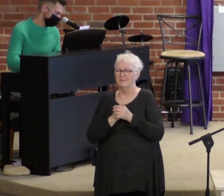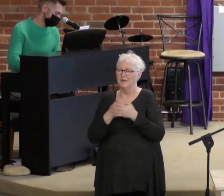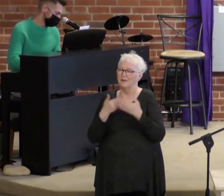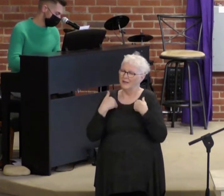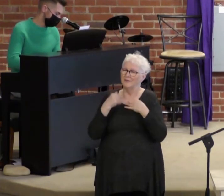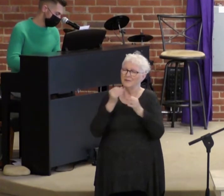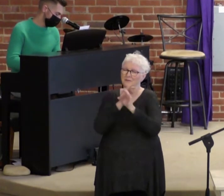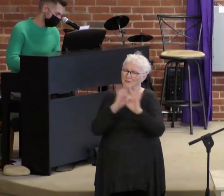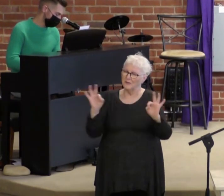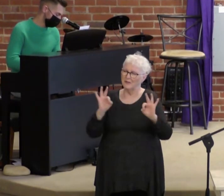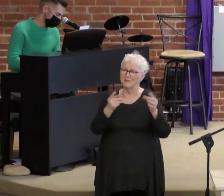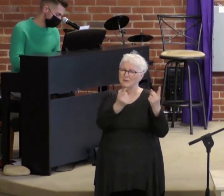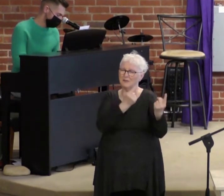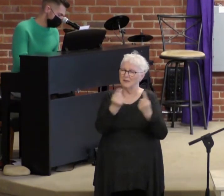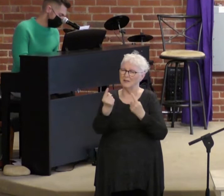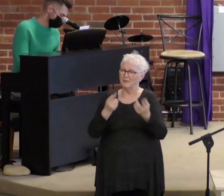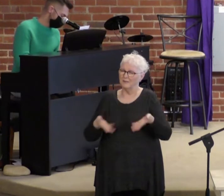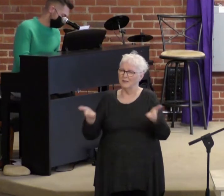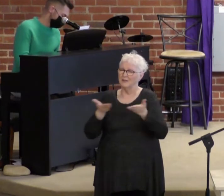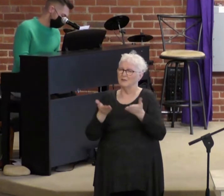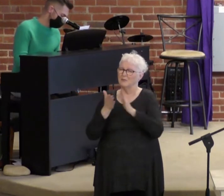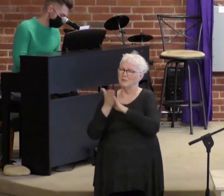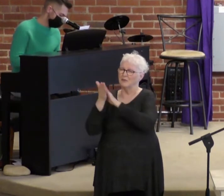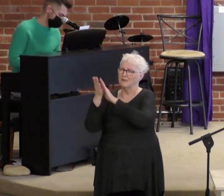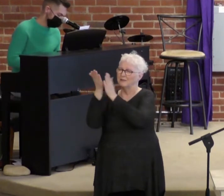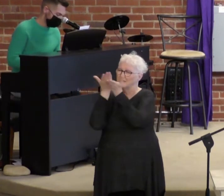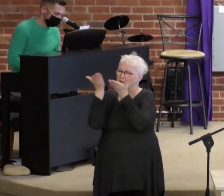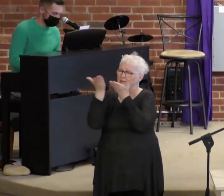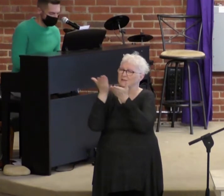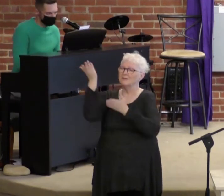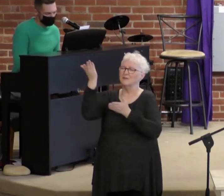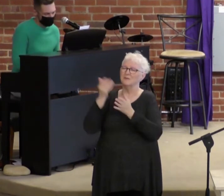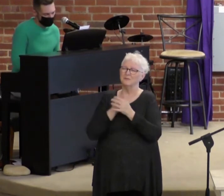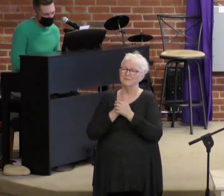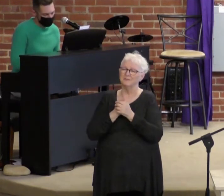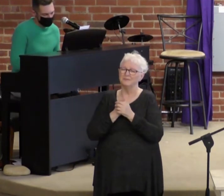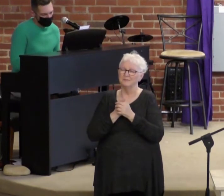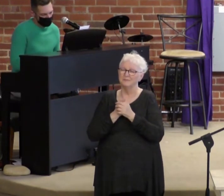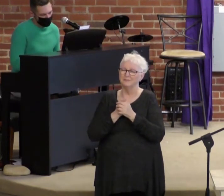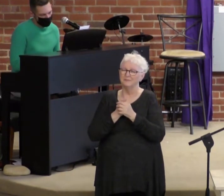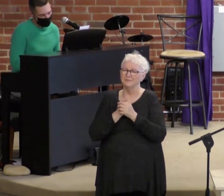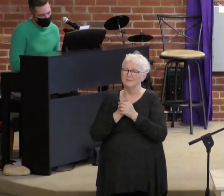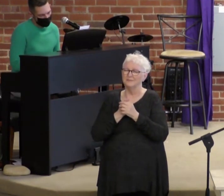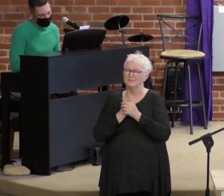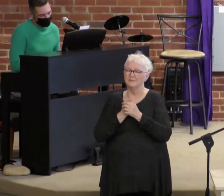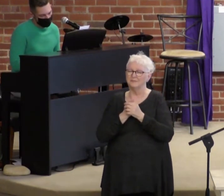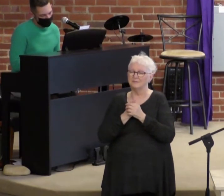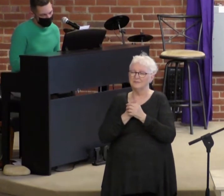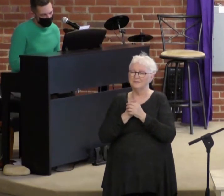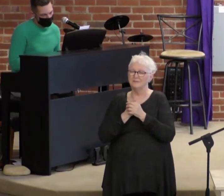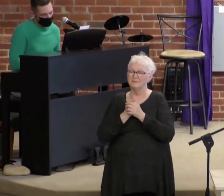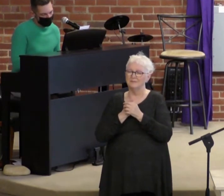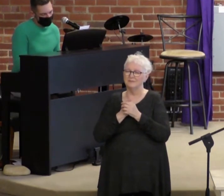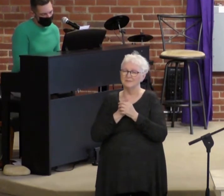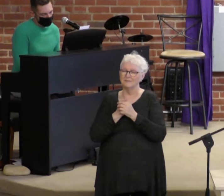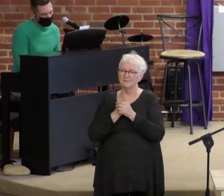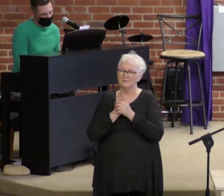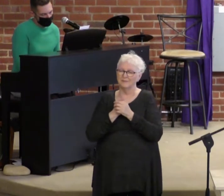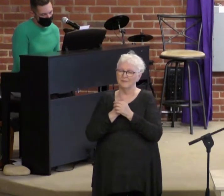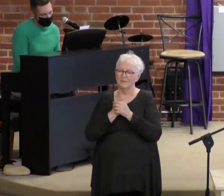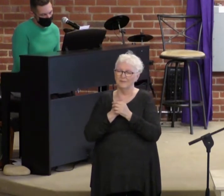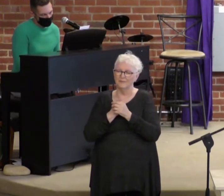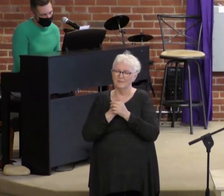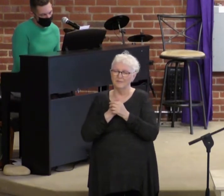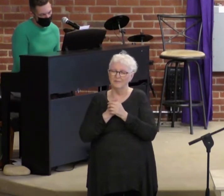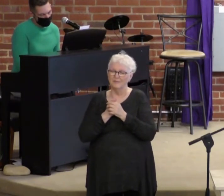to come here and praise and serve you openly. And Lord, let us never